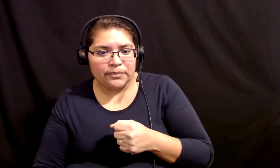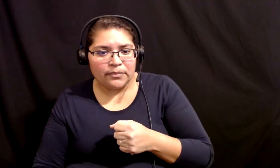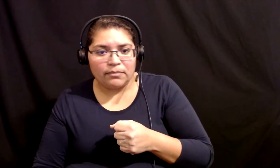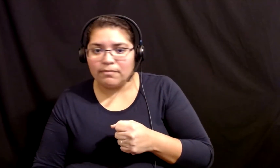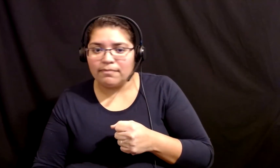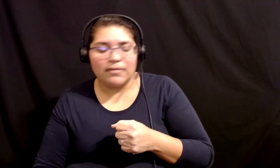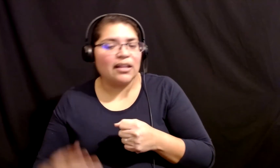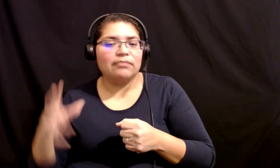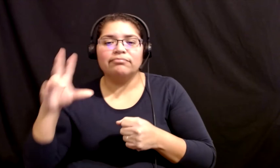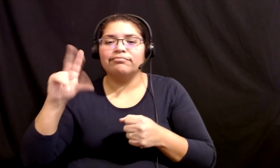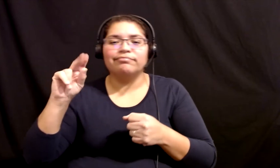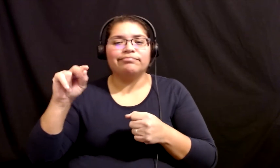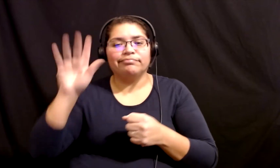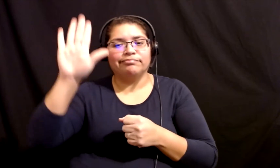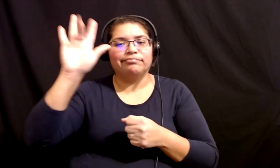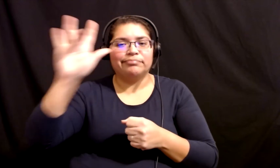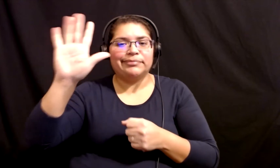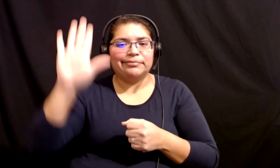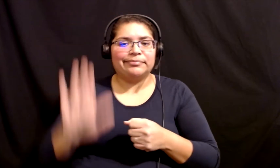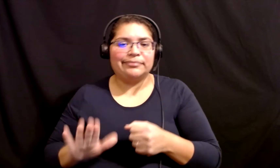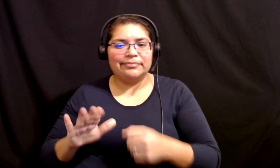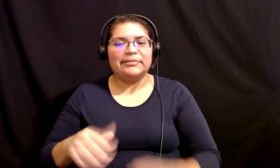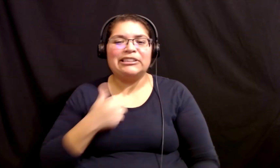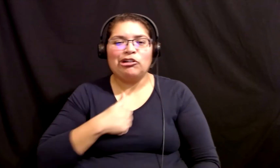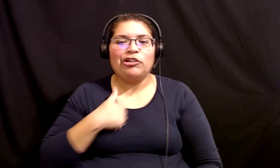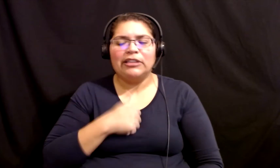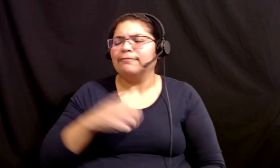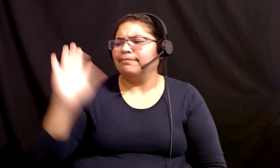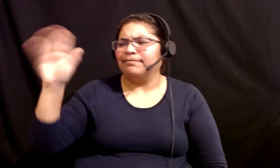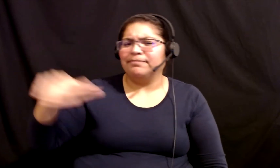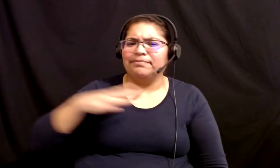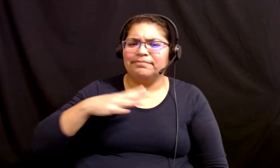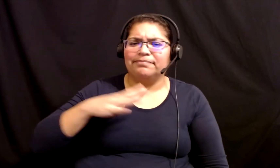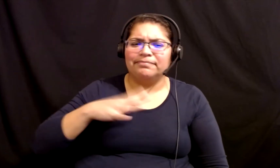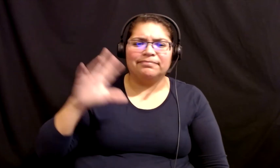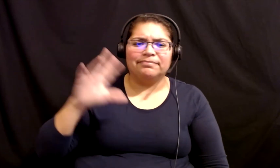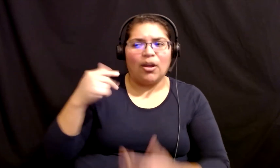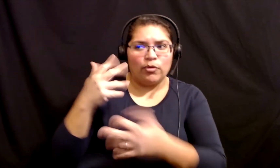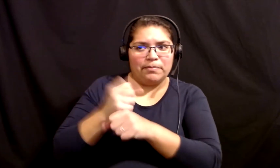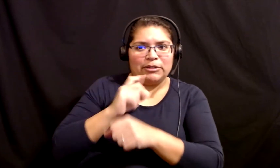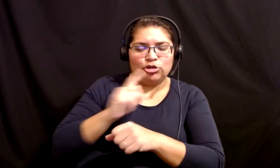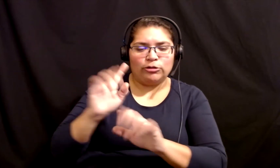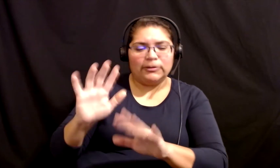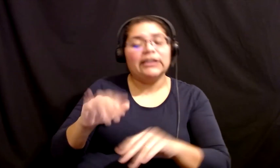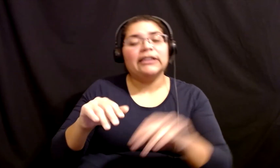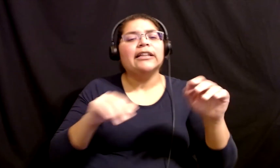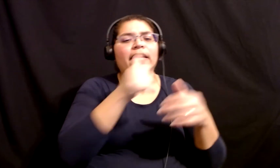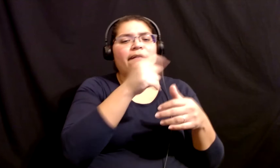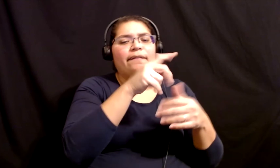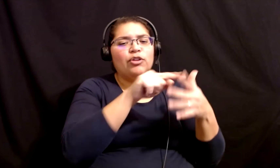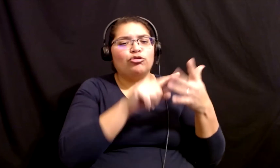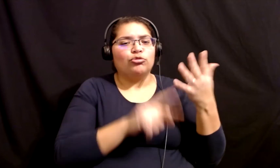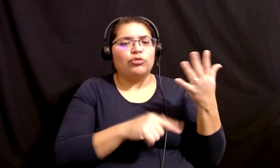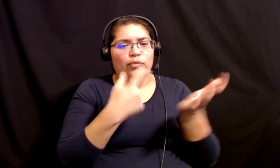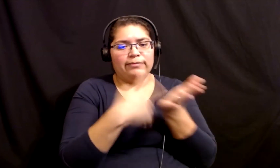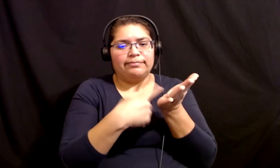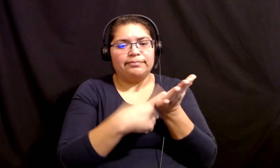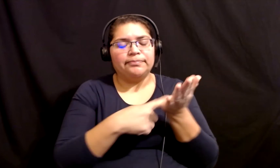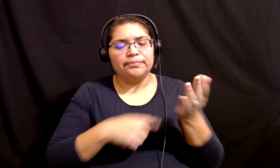Nope, I'm going to put my hand down. Sorry. All right, no worries. No problem. I just wanted to be sure. So a couple things I wanted to note.